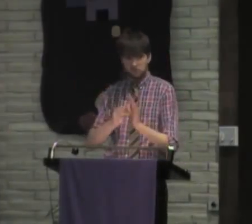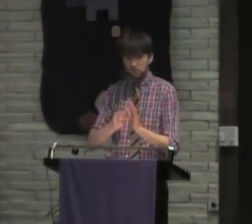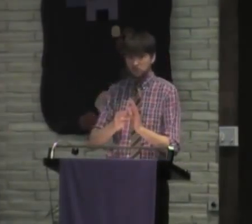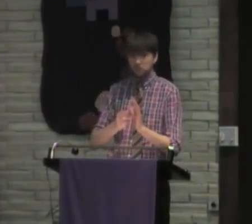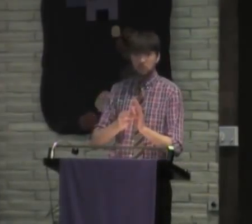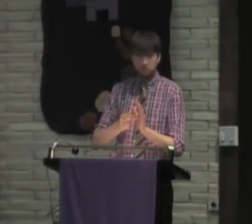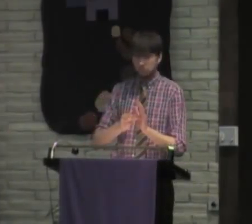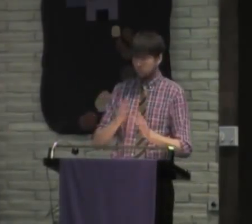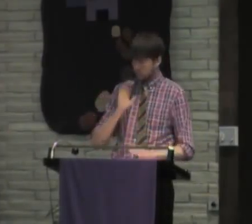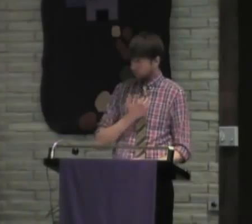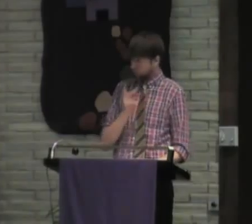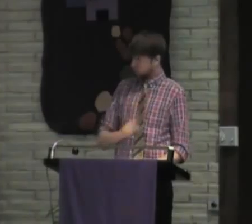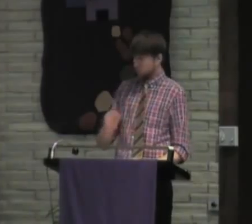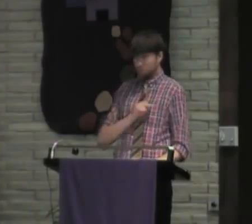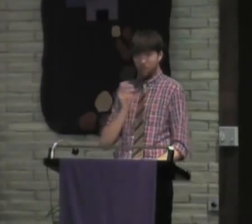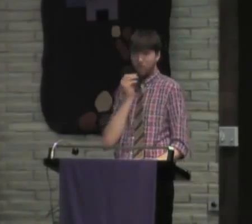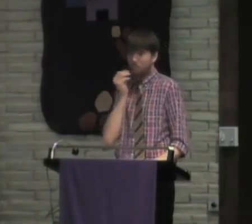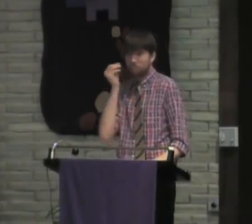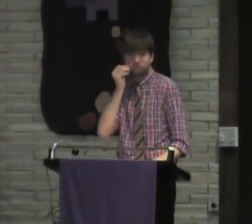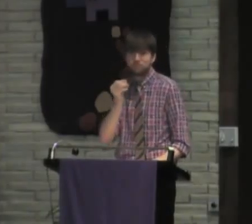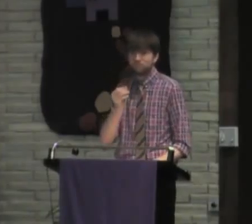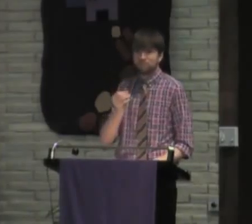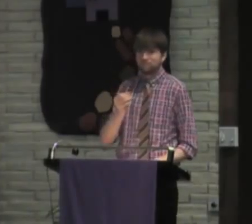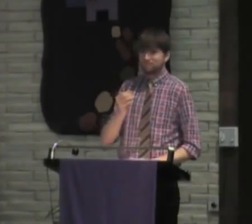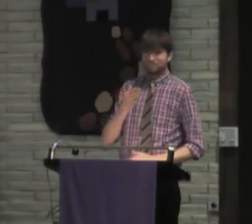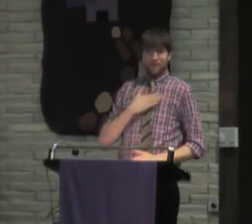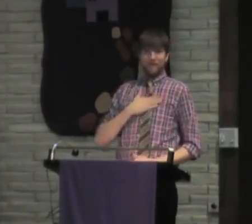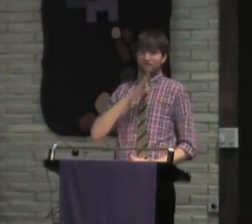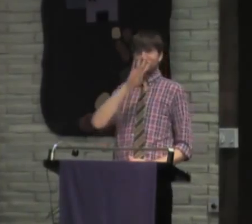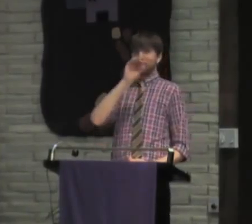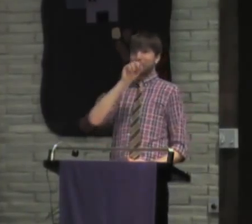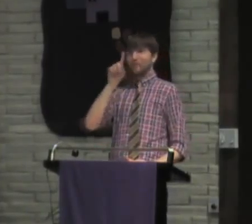It means Olathe. That means our personal homes.